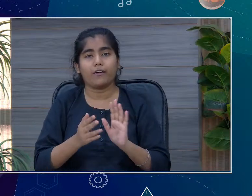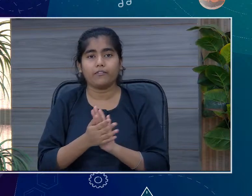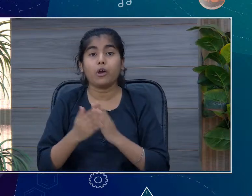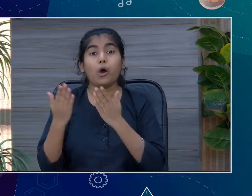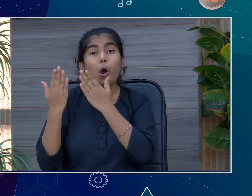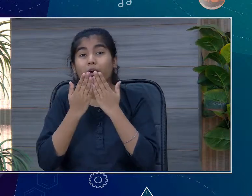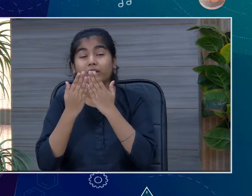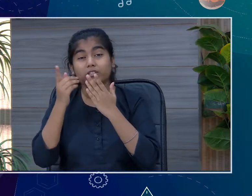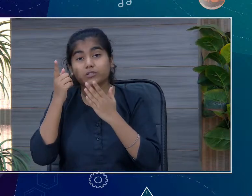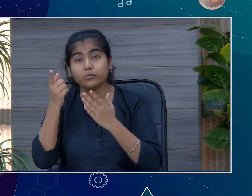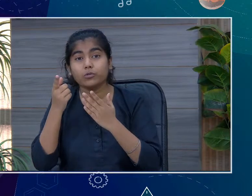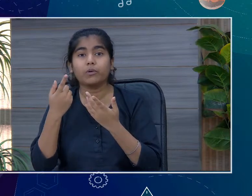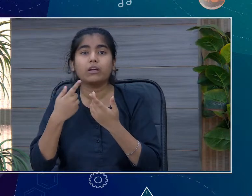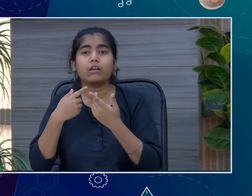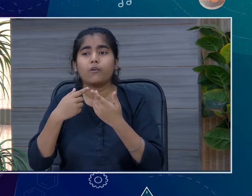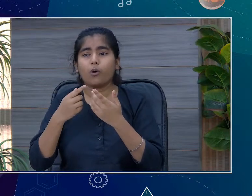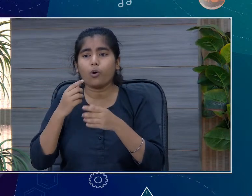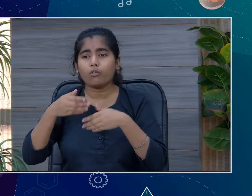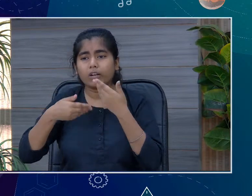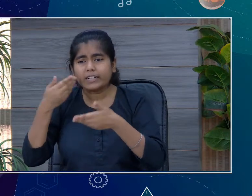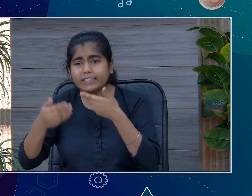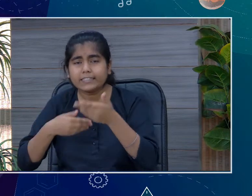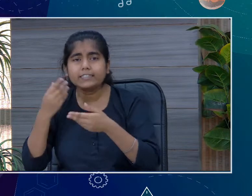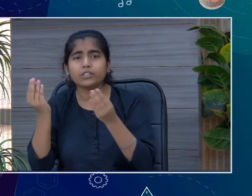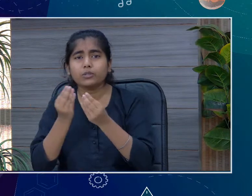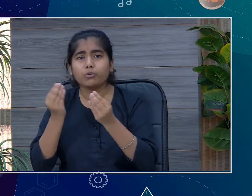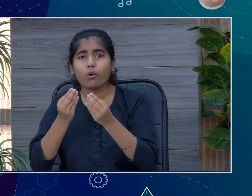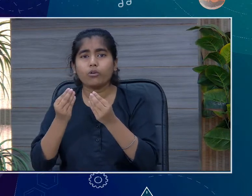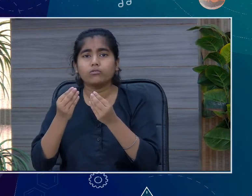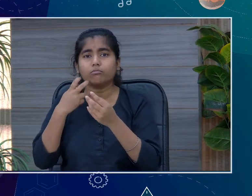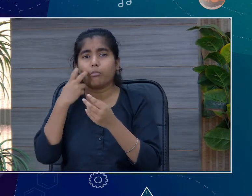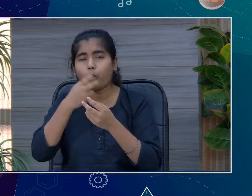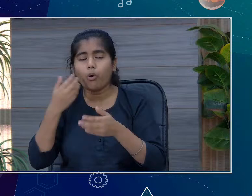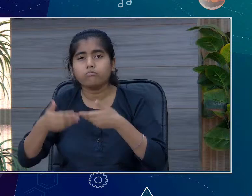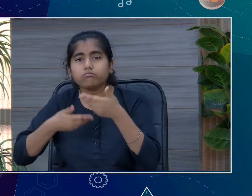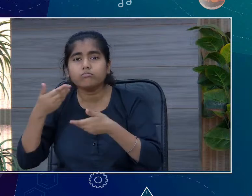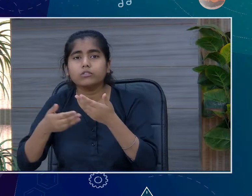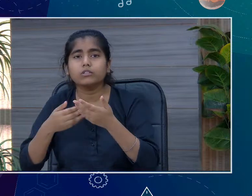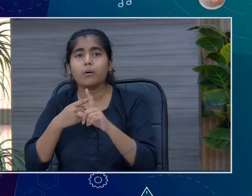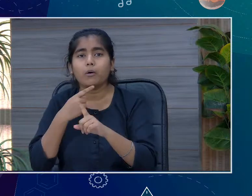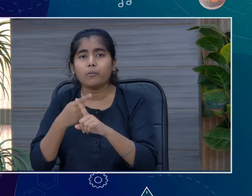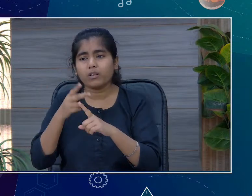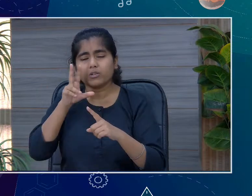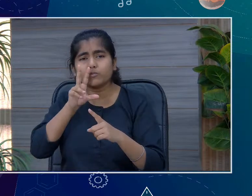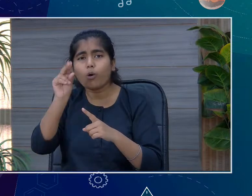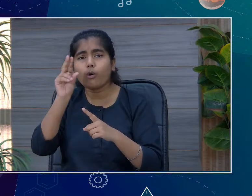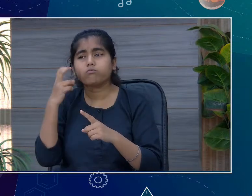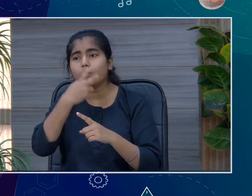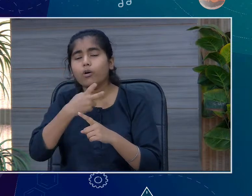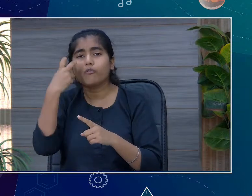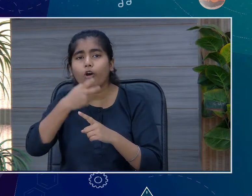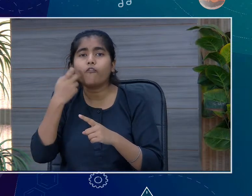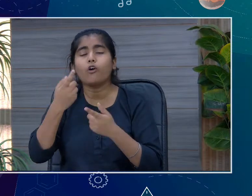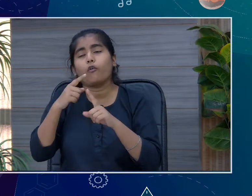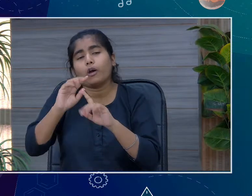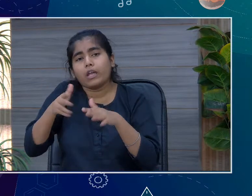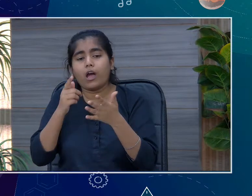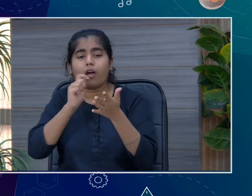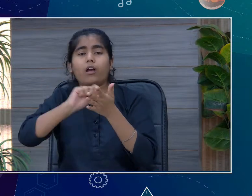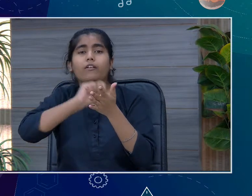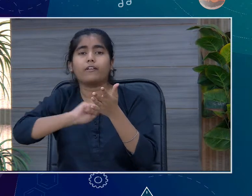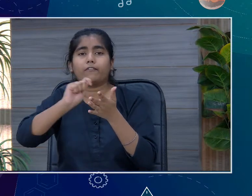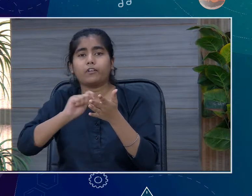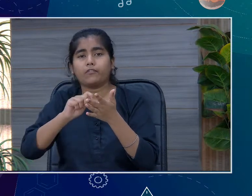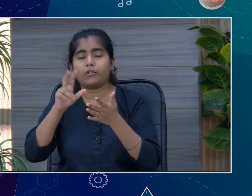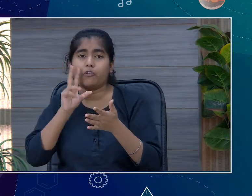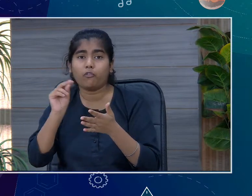schools, they use speech as a medium of instruction. Materials are made in the spoken language, the written form. So it's even more